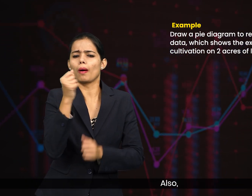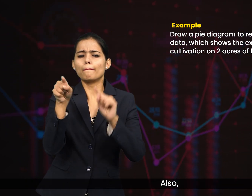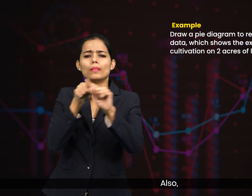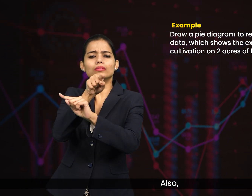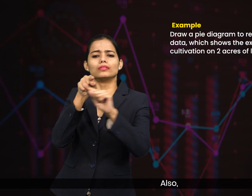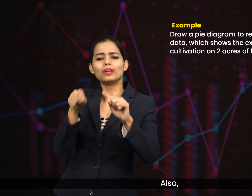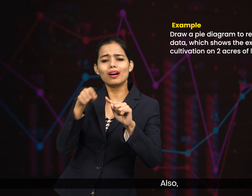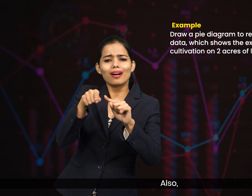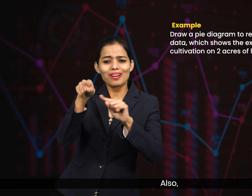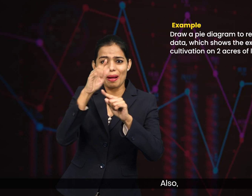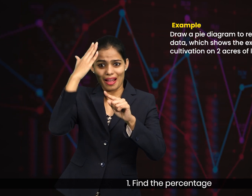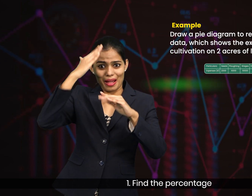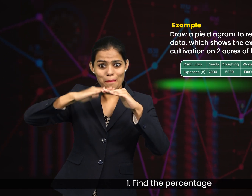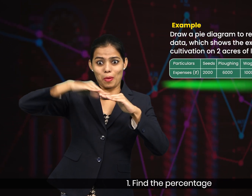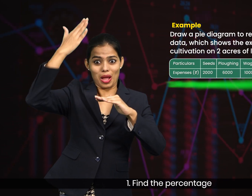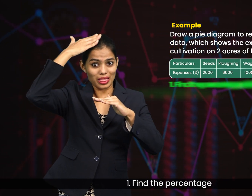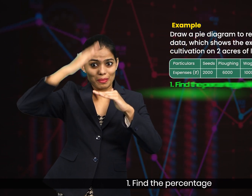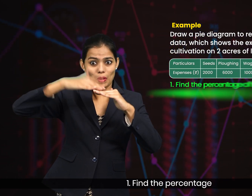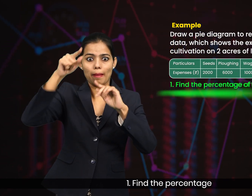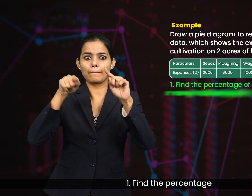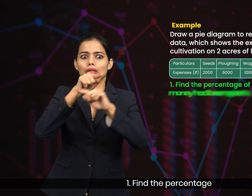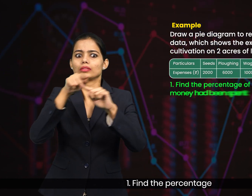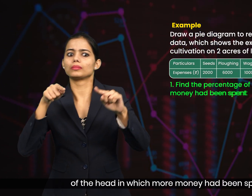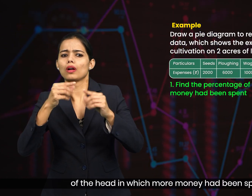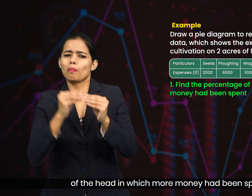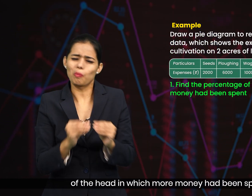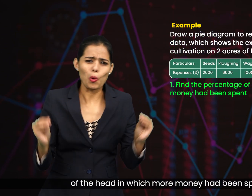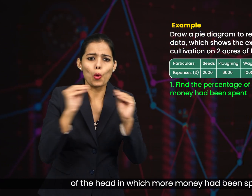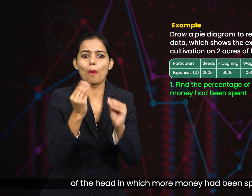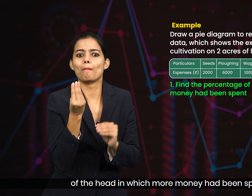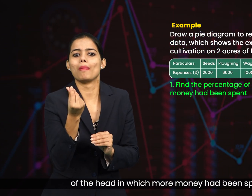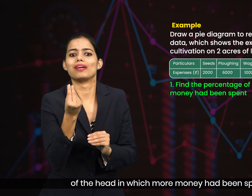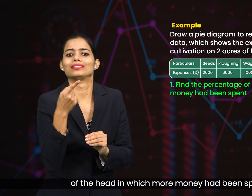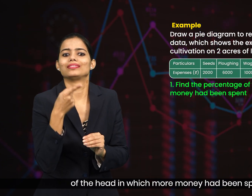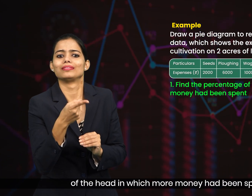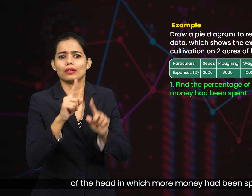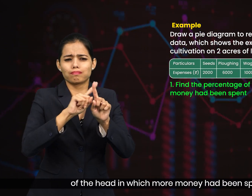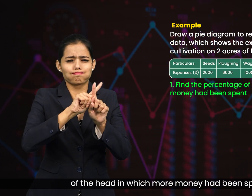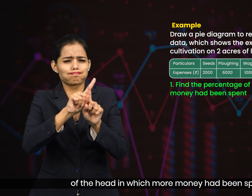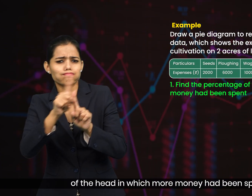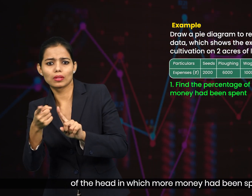Also, find the percentage of the head in which more money had been